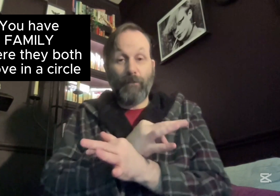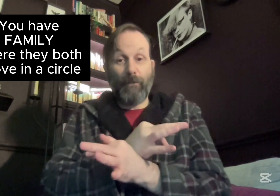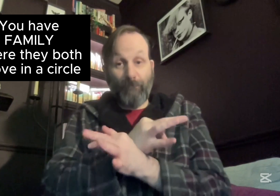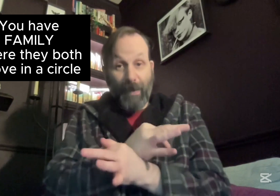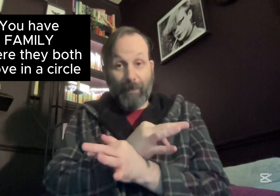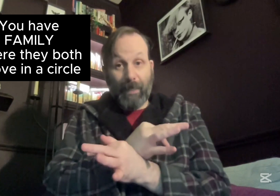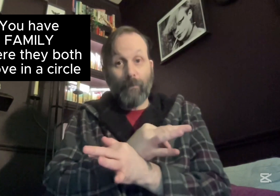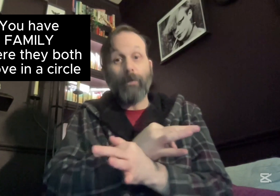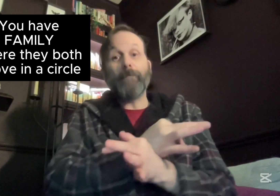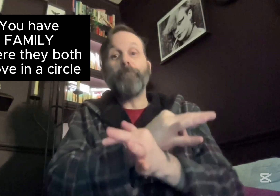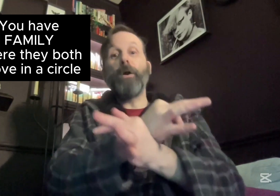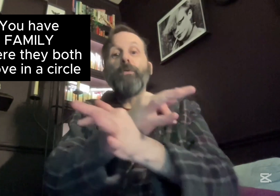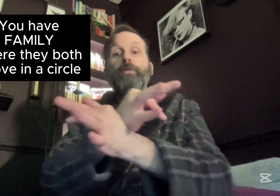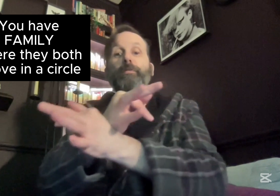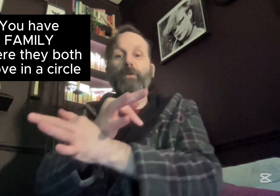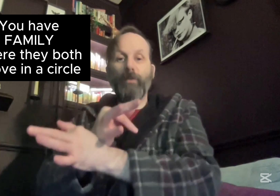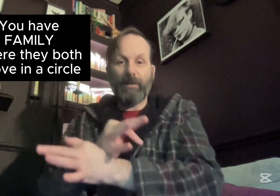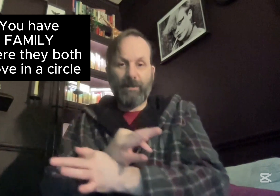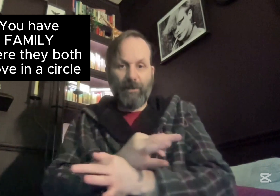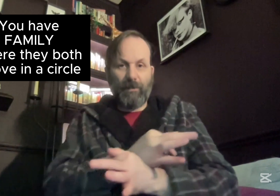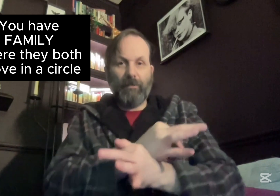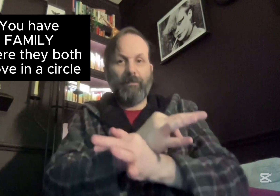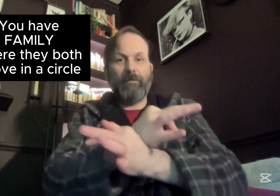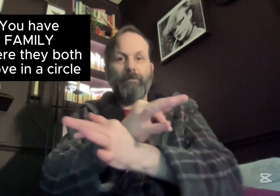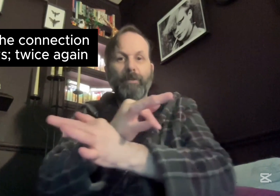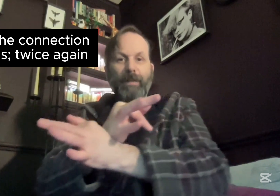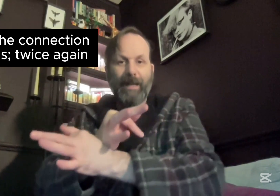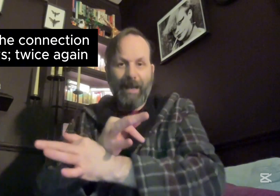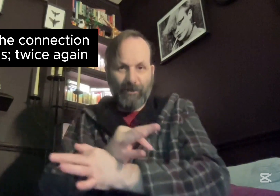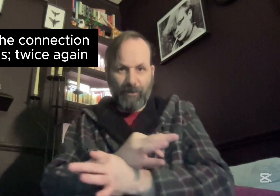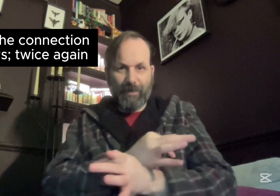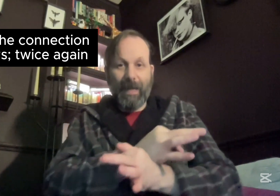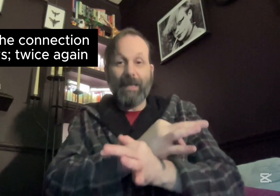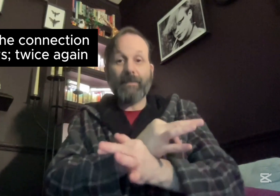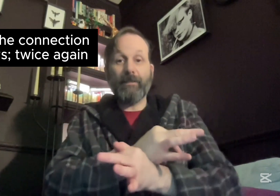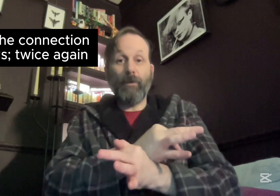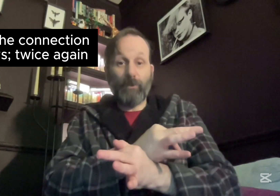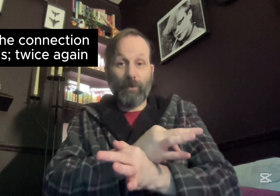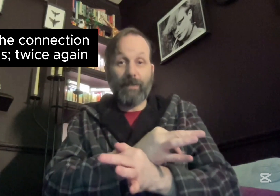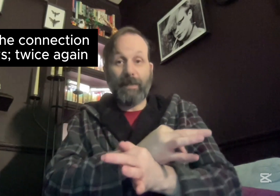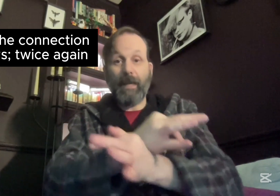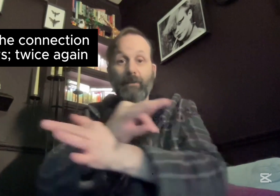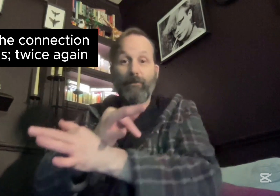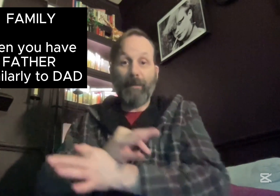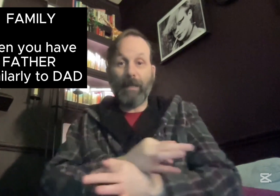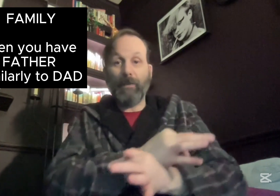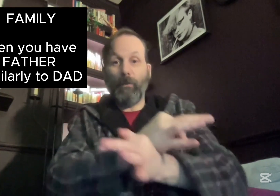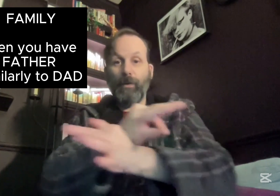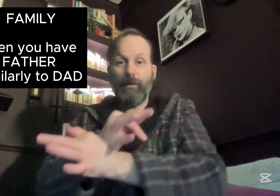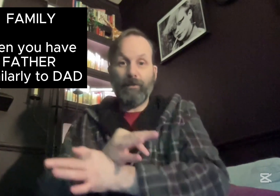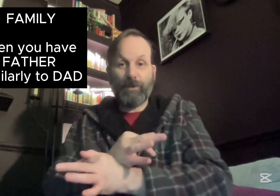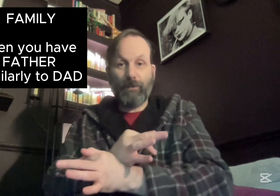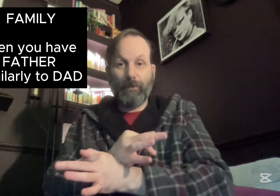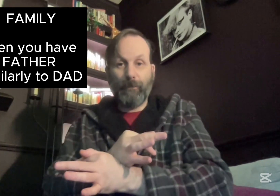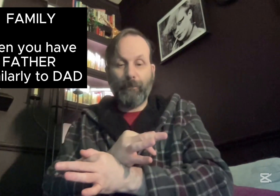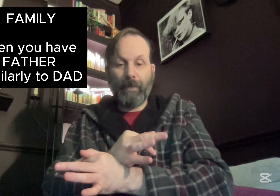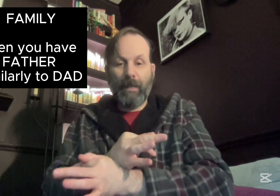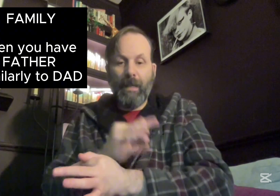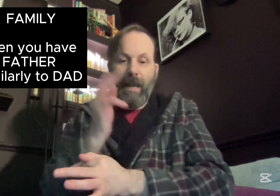have family, where they both move in a circle, but the connection stays. Twice again, family, 1, 2.